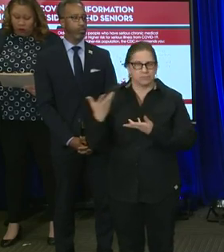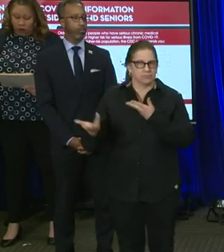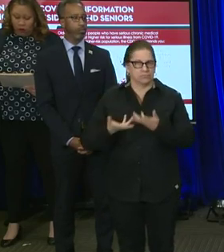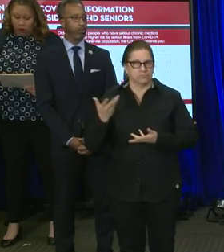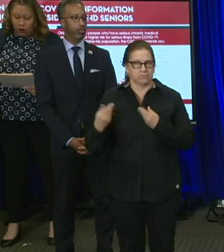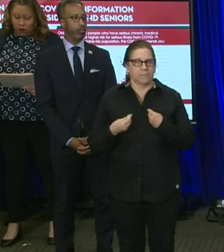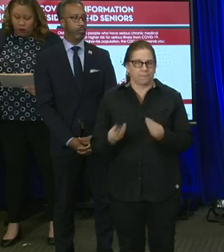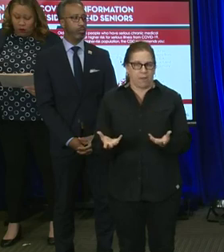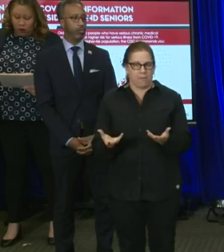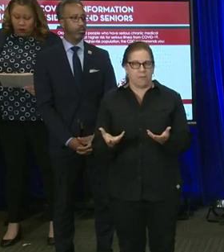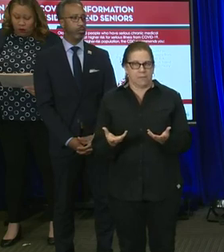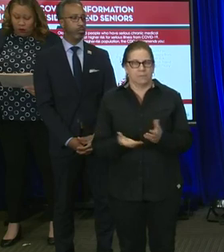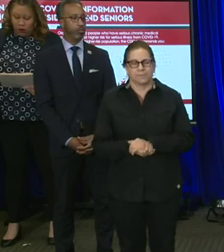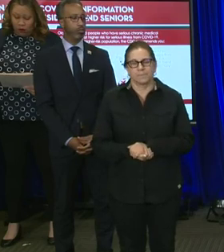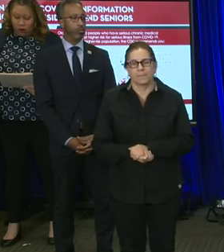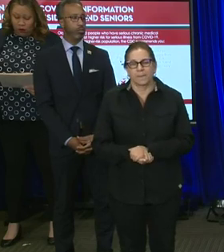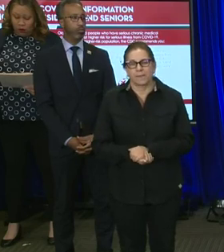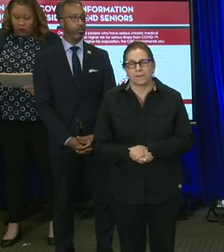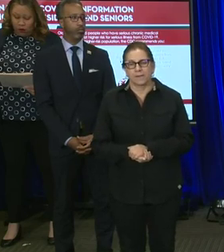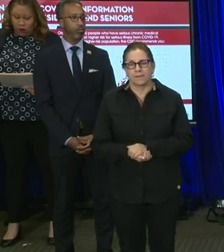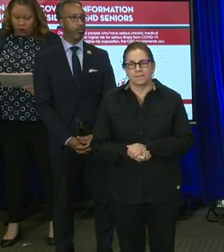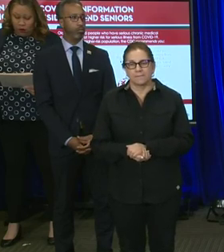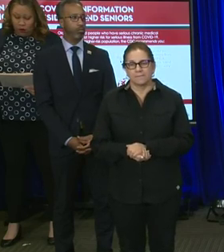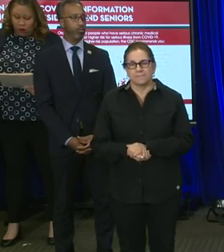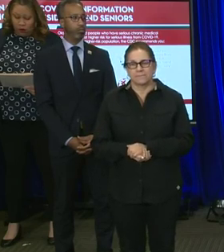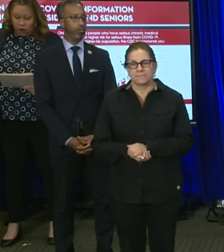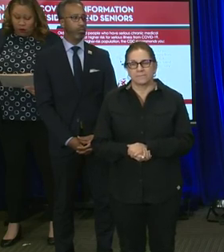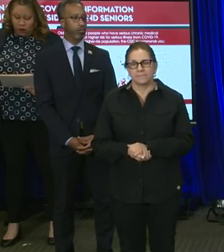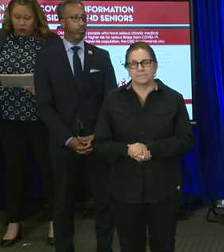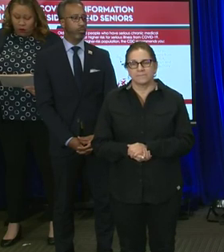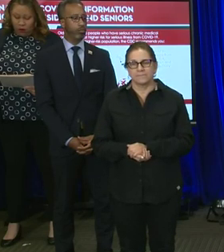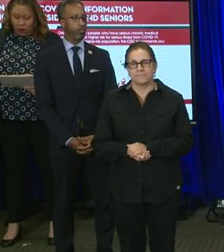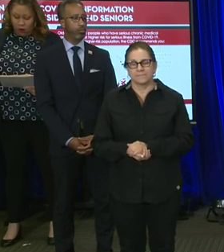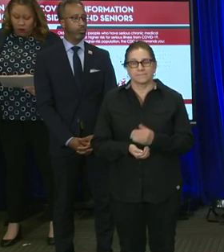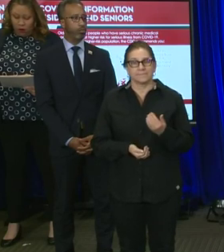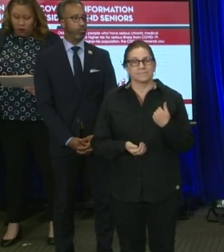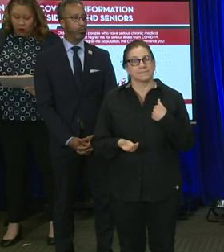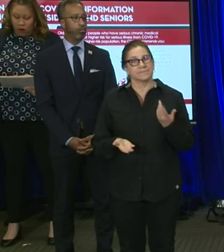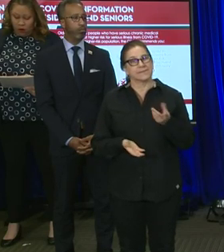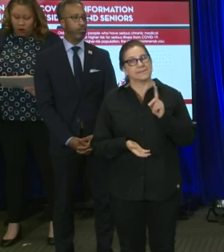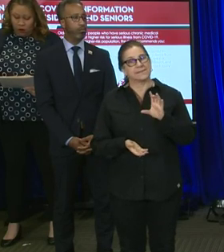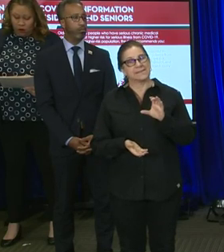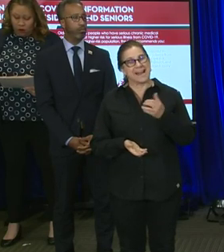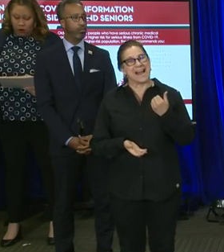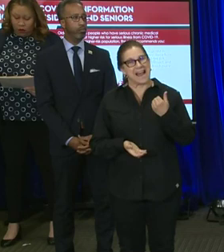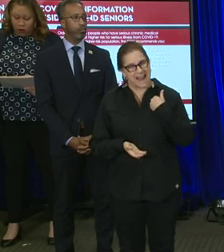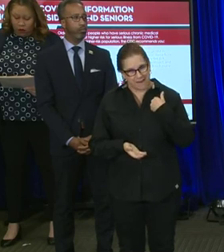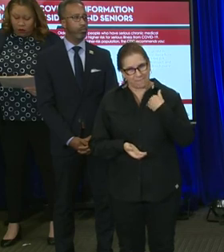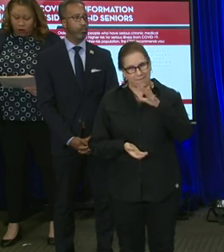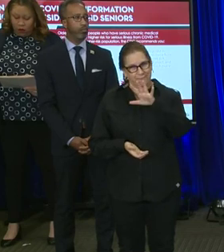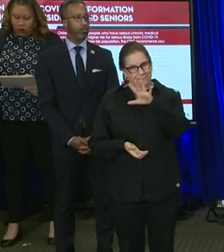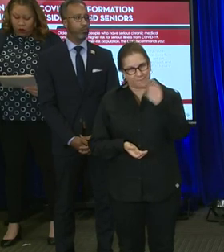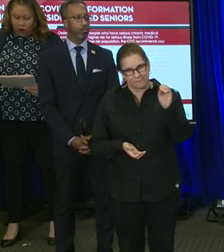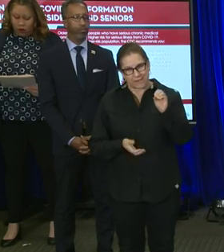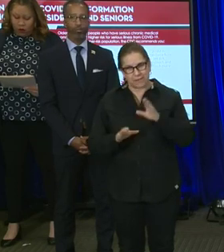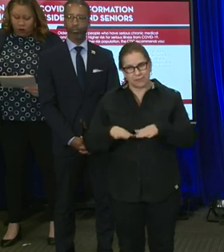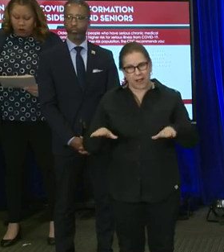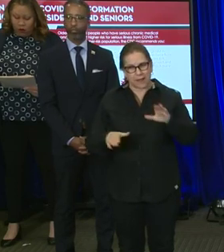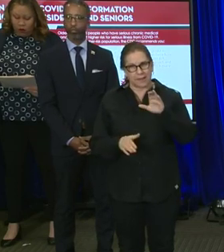than 50 child care centers that have continued to operate to meet the needs of their families, and most of these centers are our